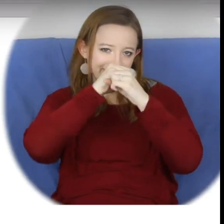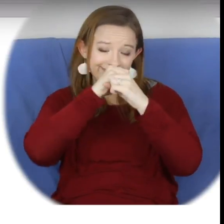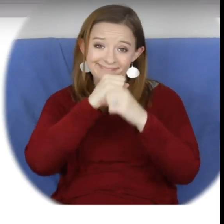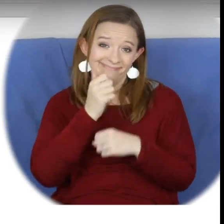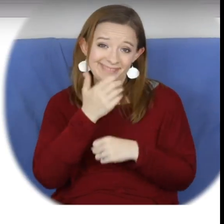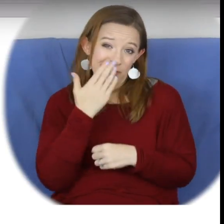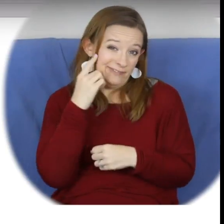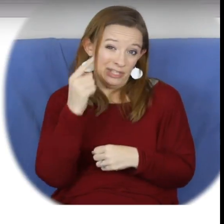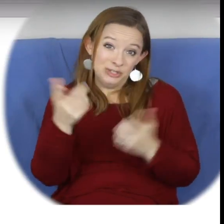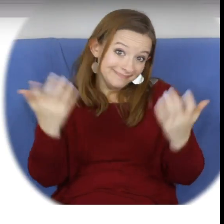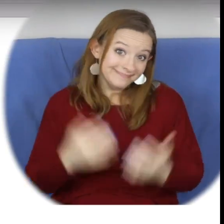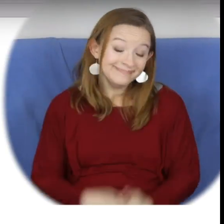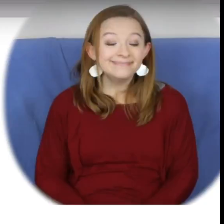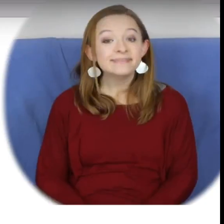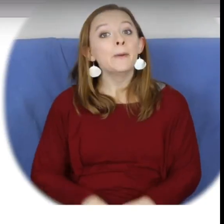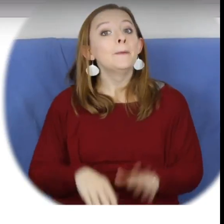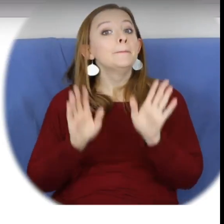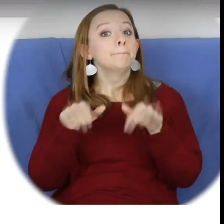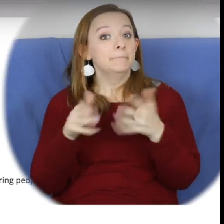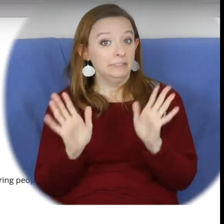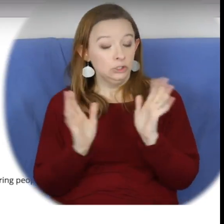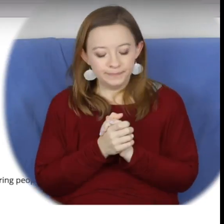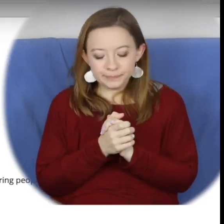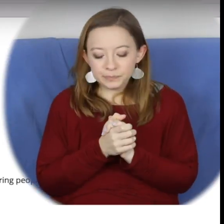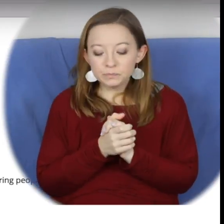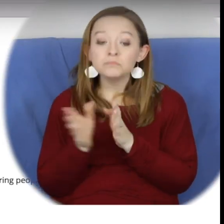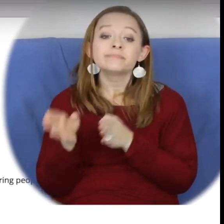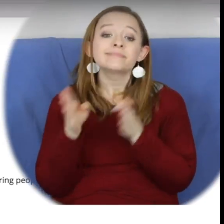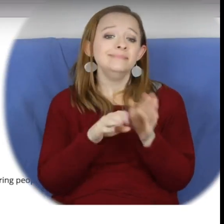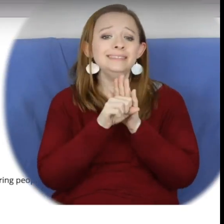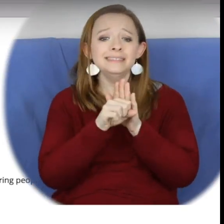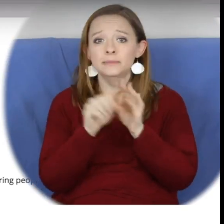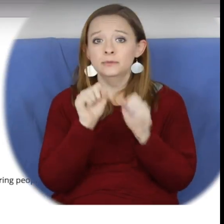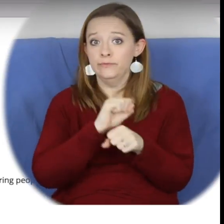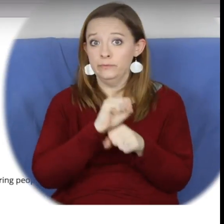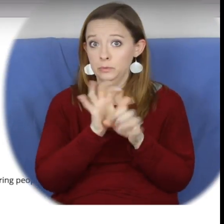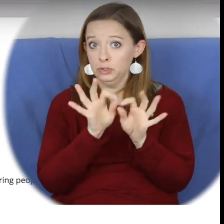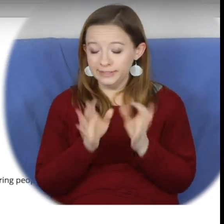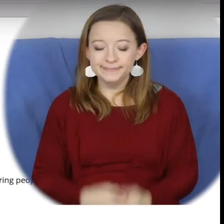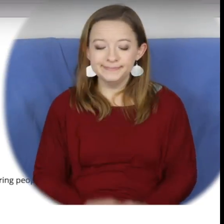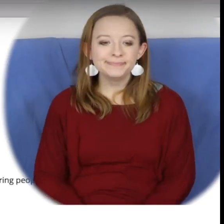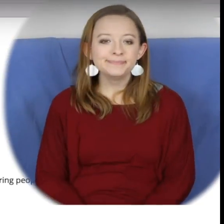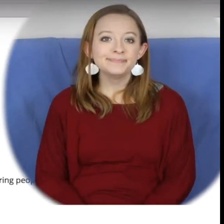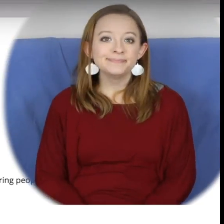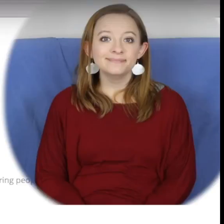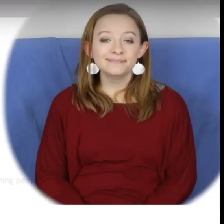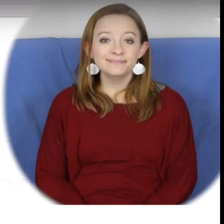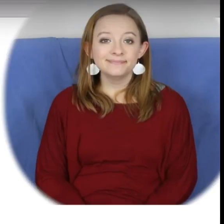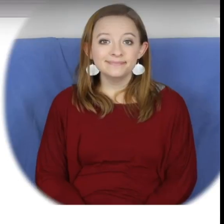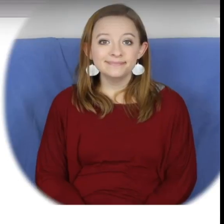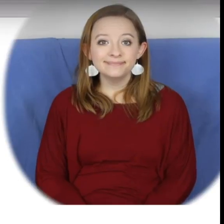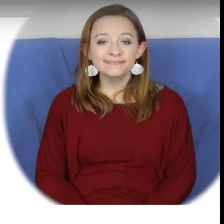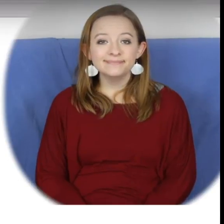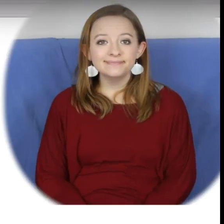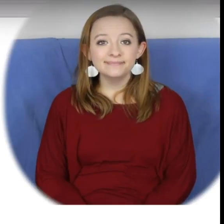it private. I have to, that's confidentiality. That's a breach of confidentiality if I were to show it, so I can't. So then I